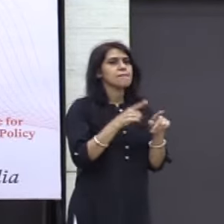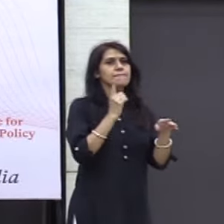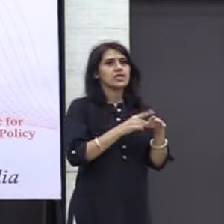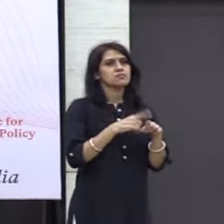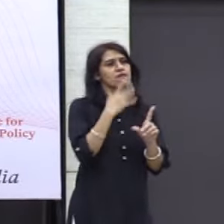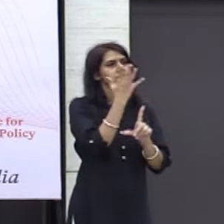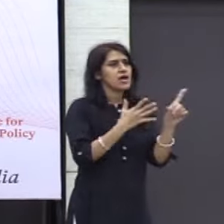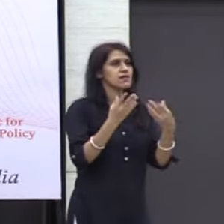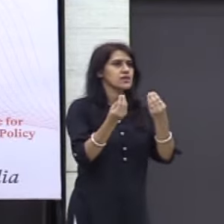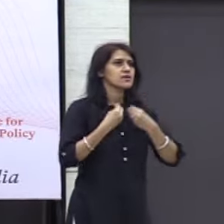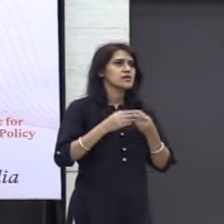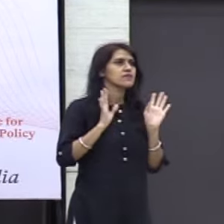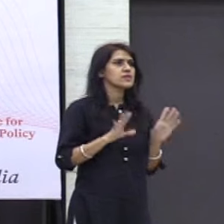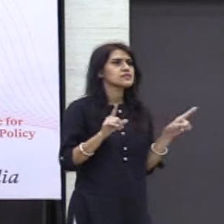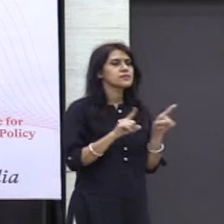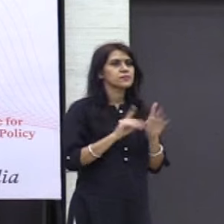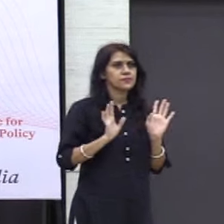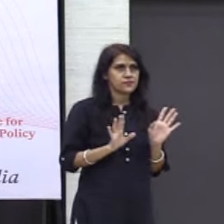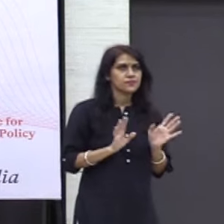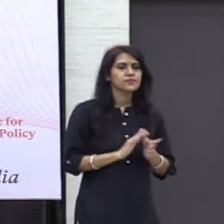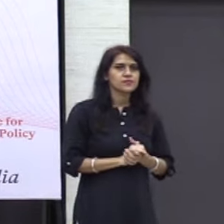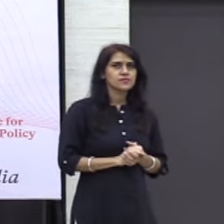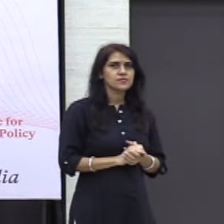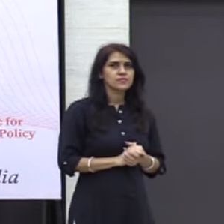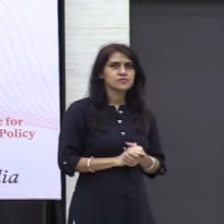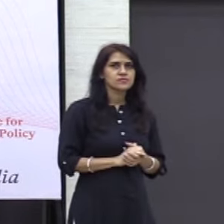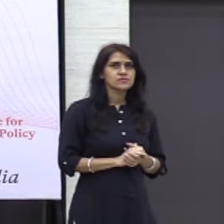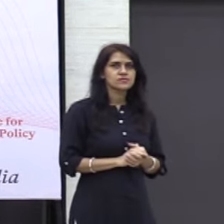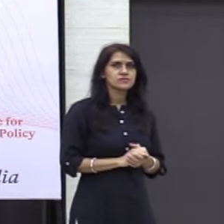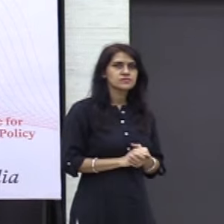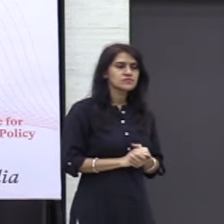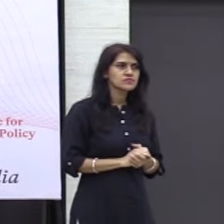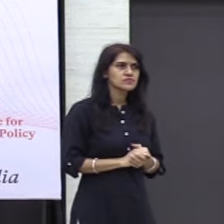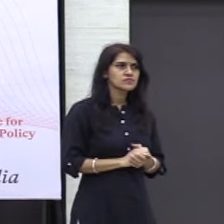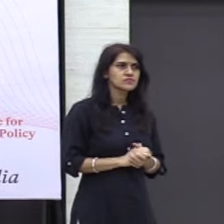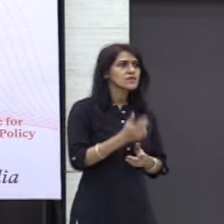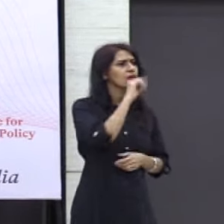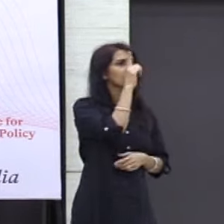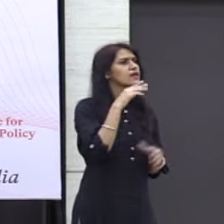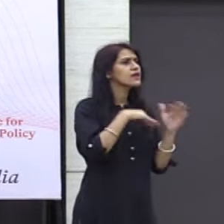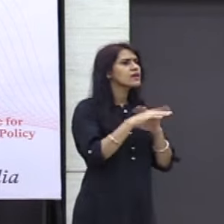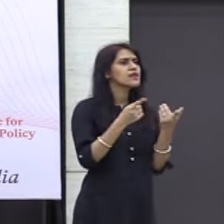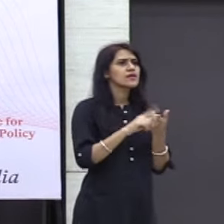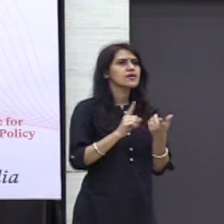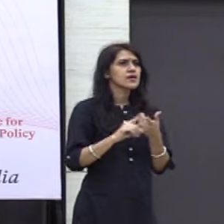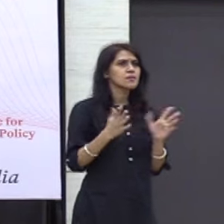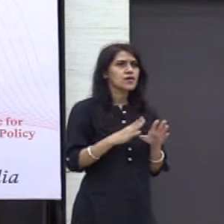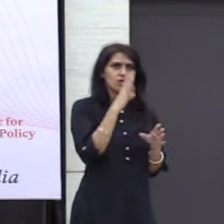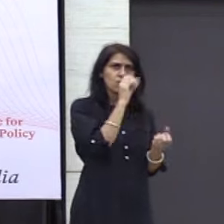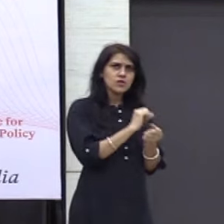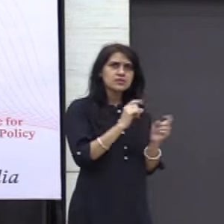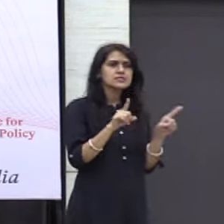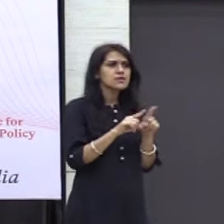Now that complaint can easily be made. Names can, no, in India what happens is people, the police itself add